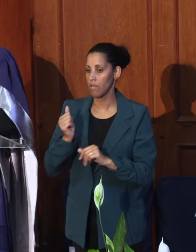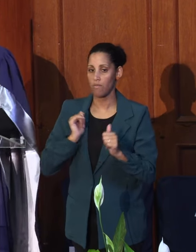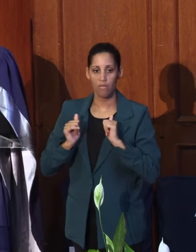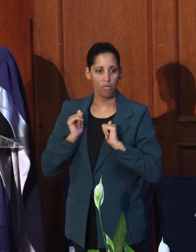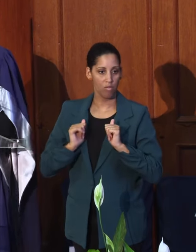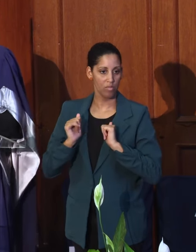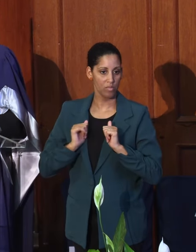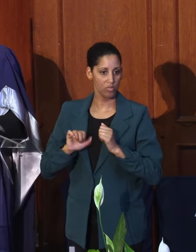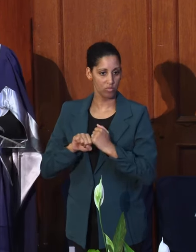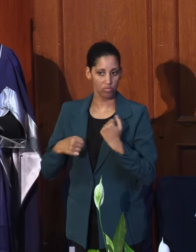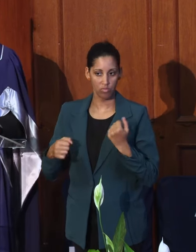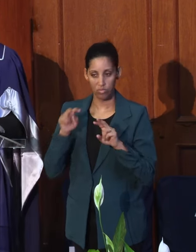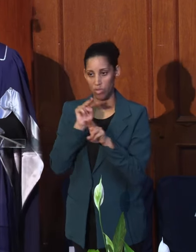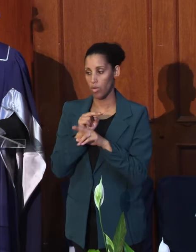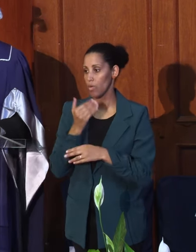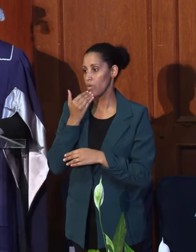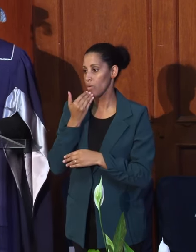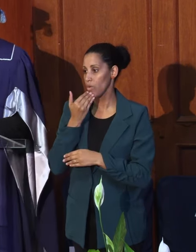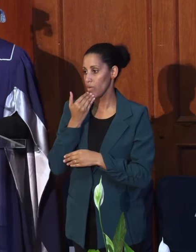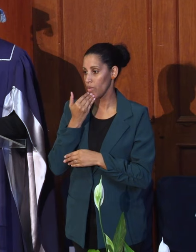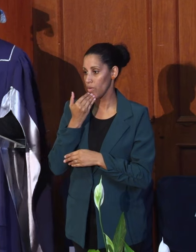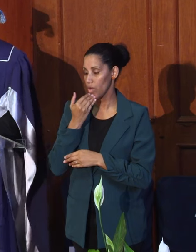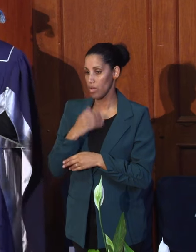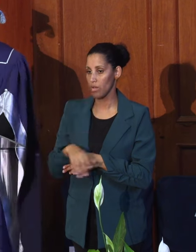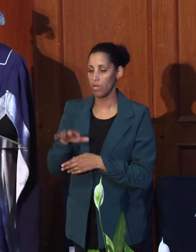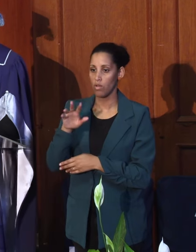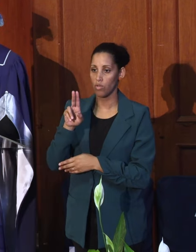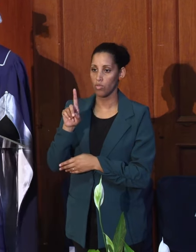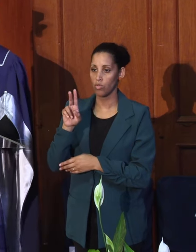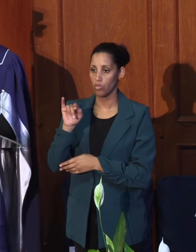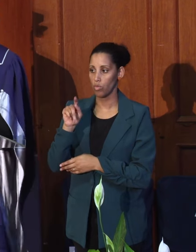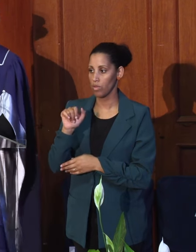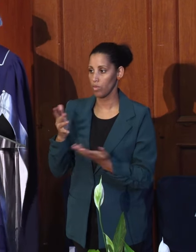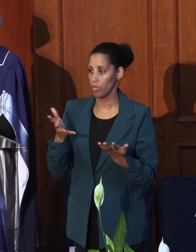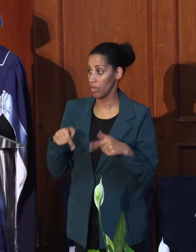degree under the supervision of Professor Francois Dutoy at UCT.